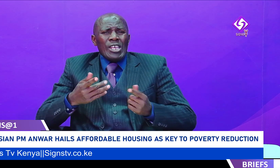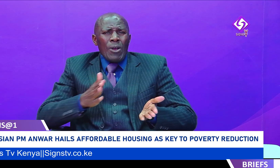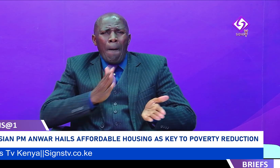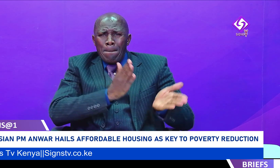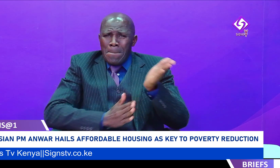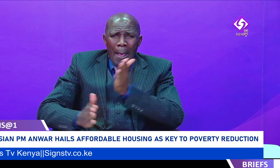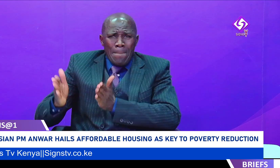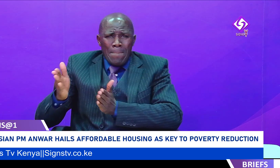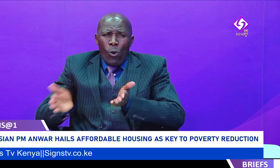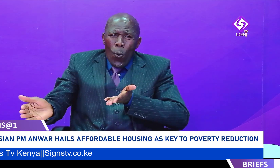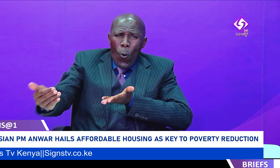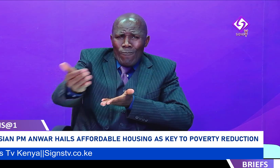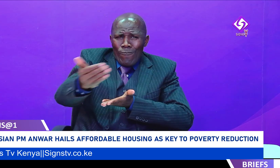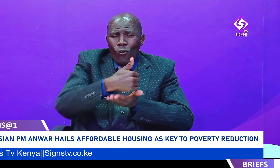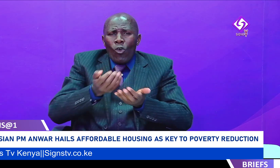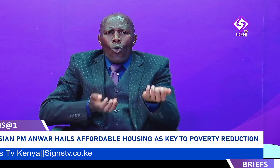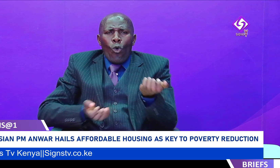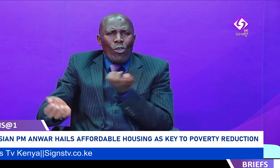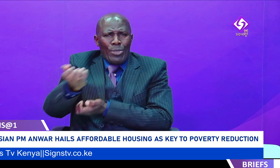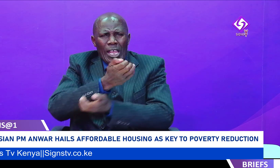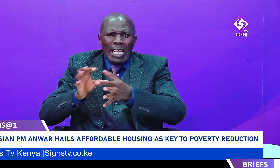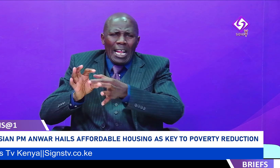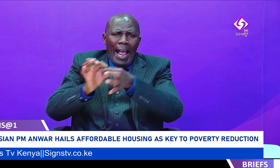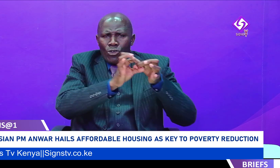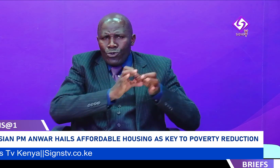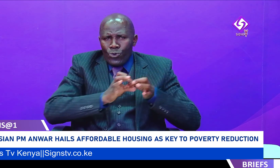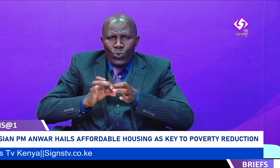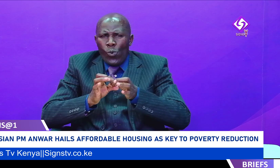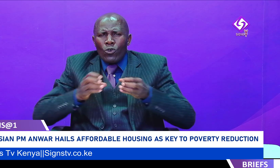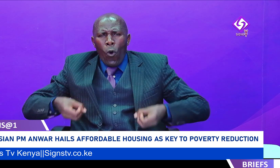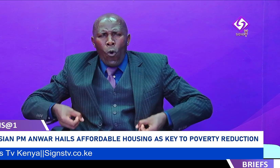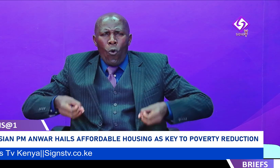at strengthening bilateral and economic cooperation.